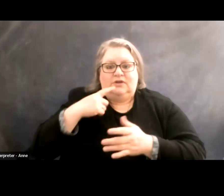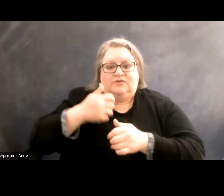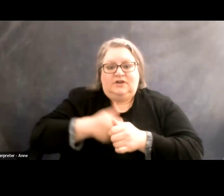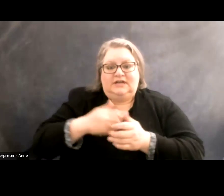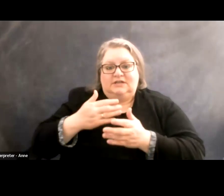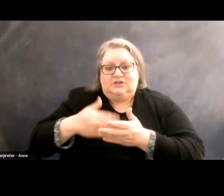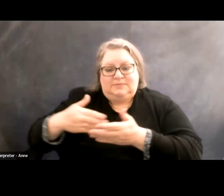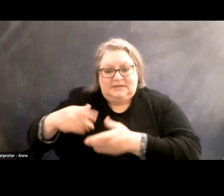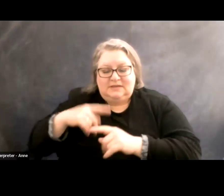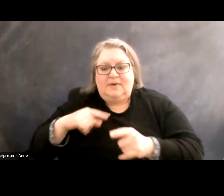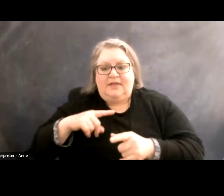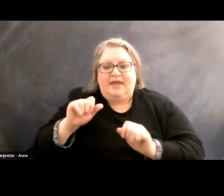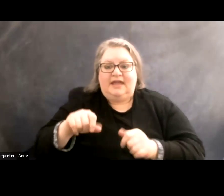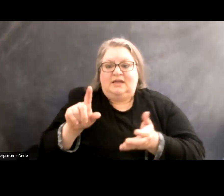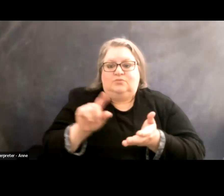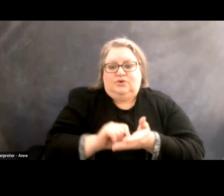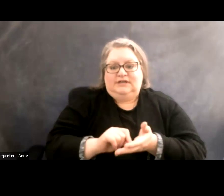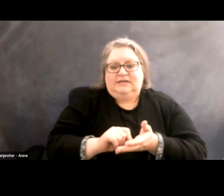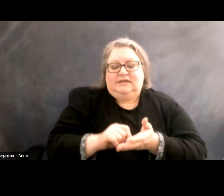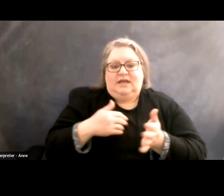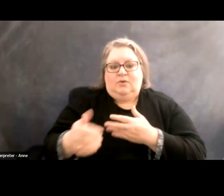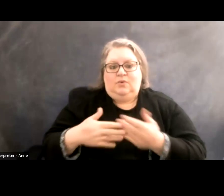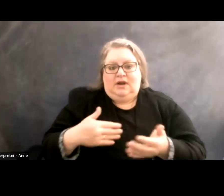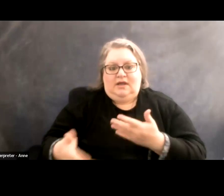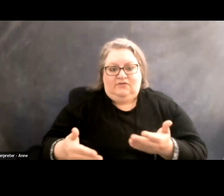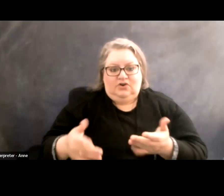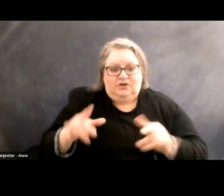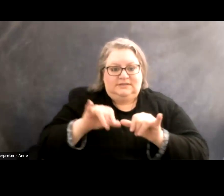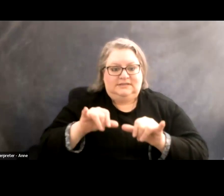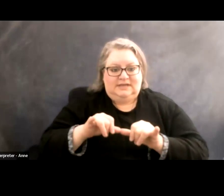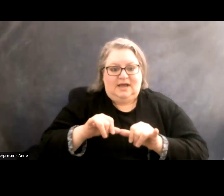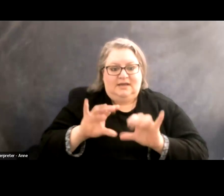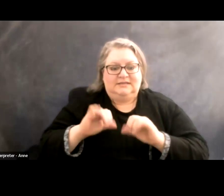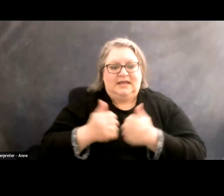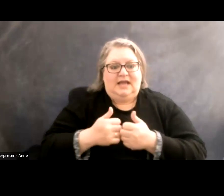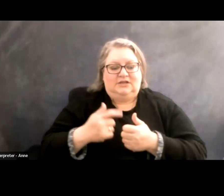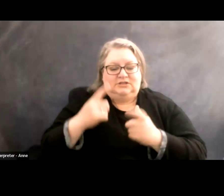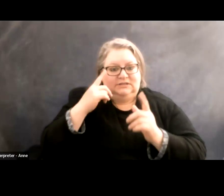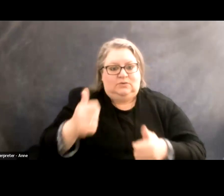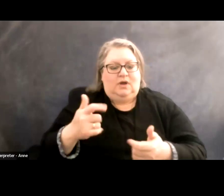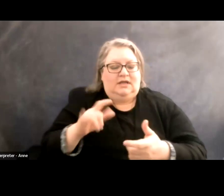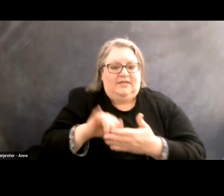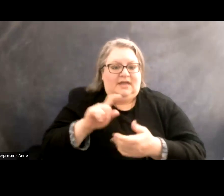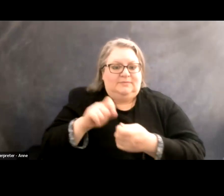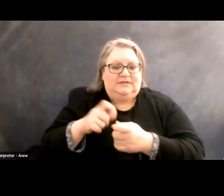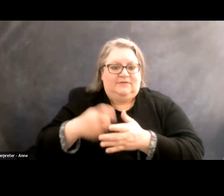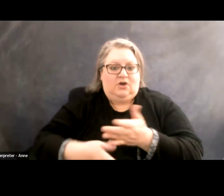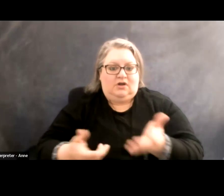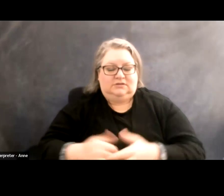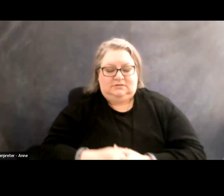piece. They could print it at whatever size the agency wants at that specific cost.